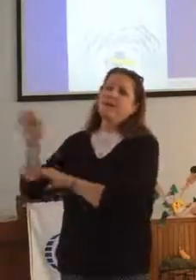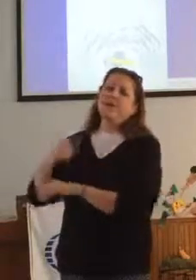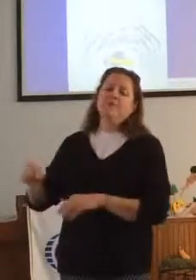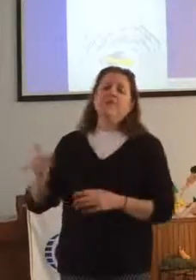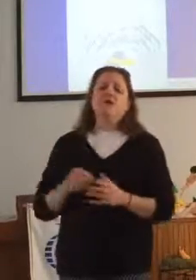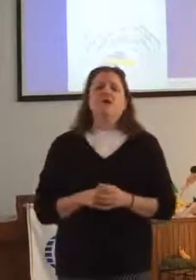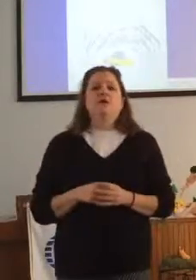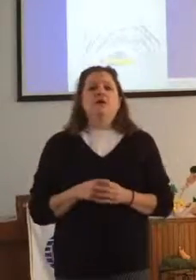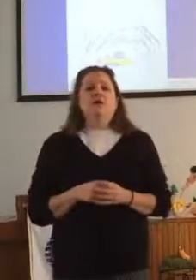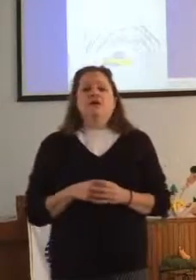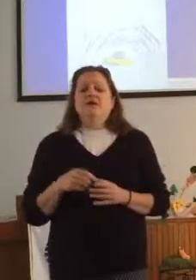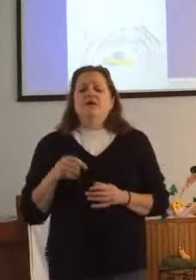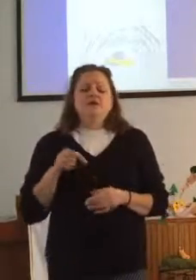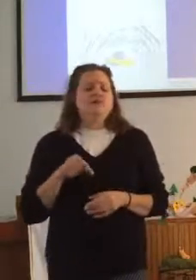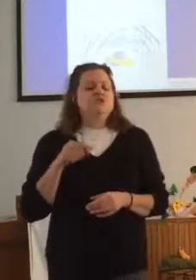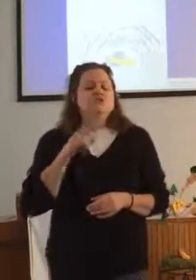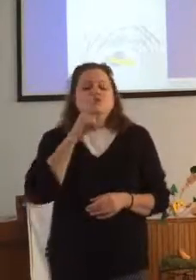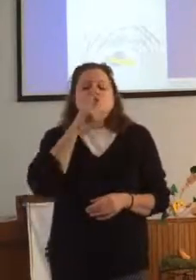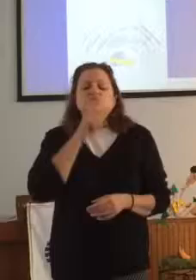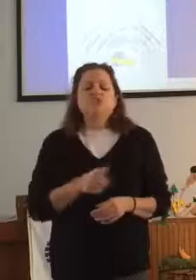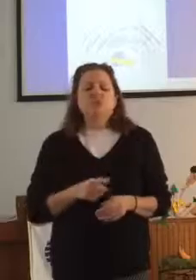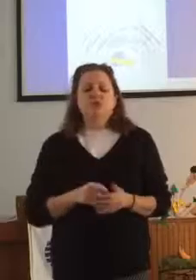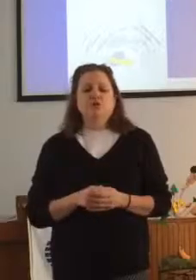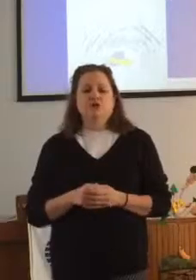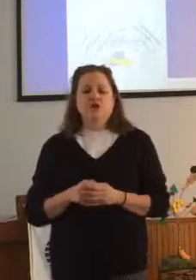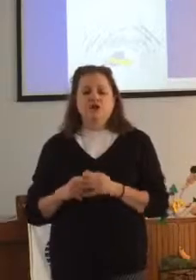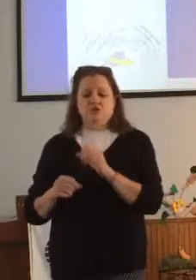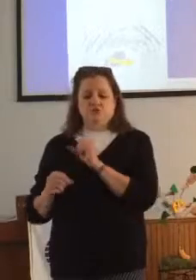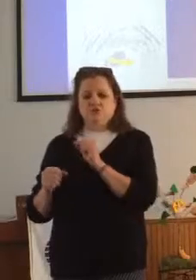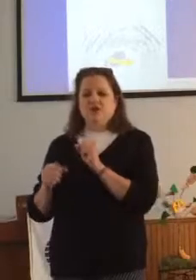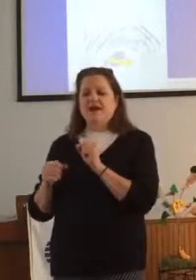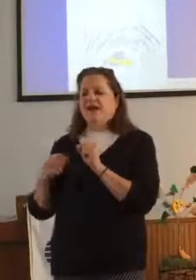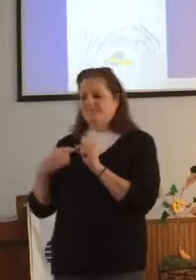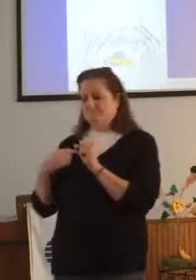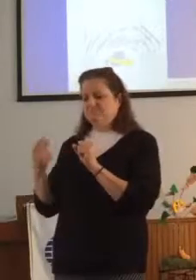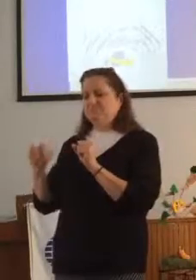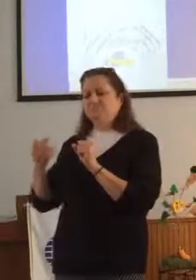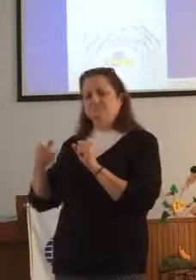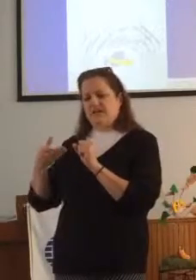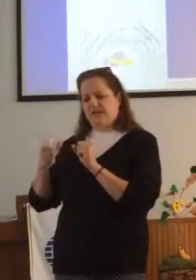She was so sure. Stripe let her convince him.